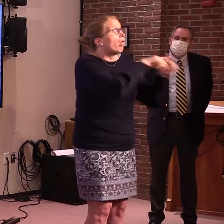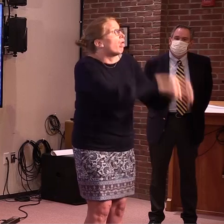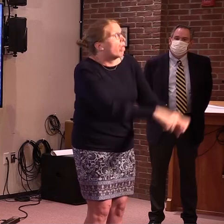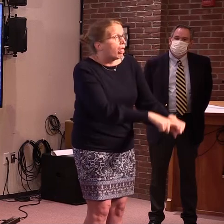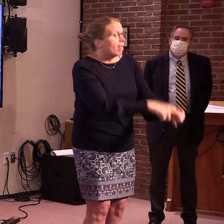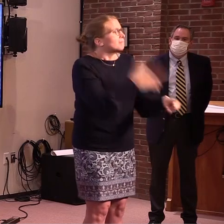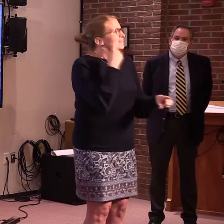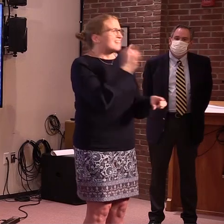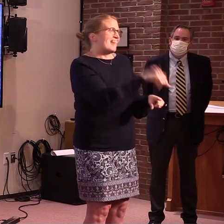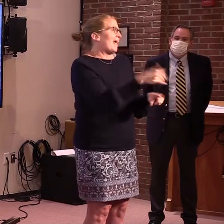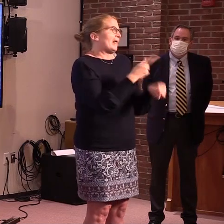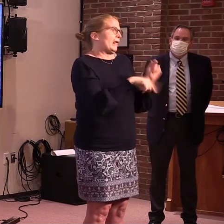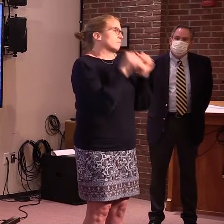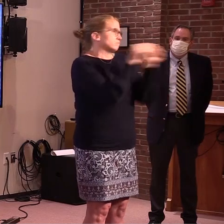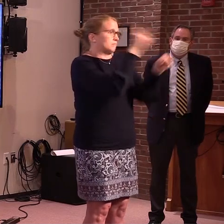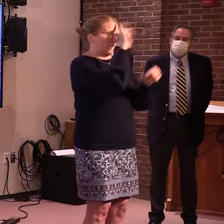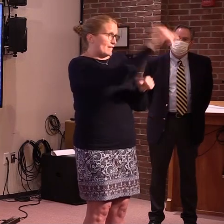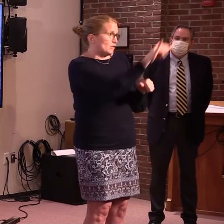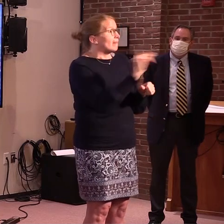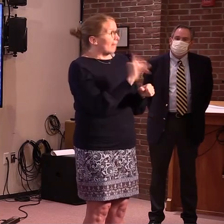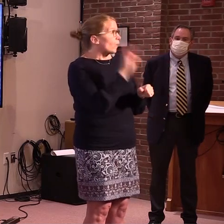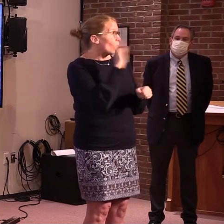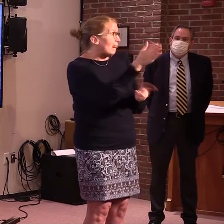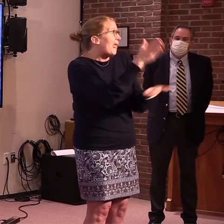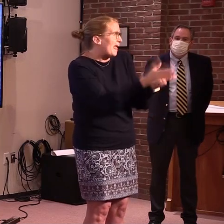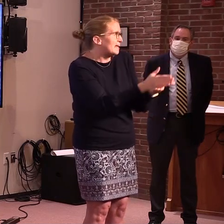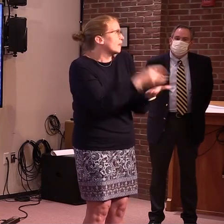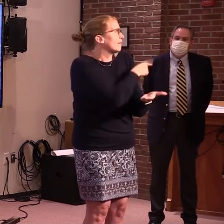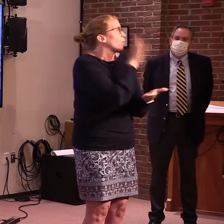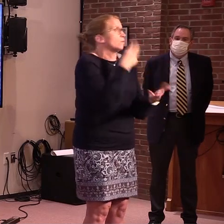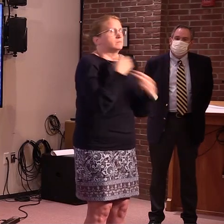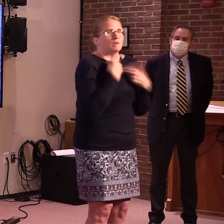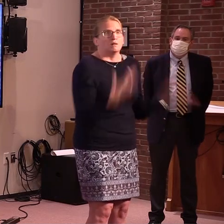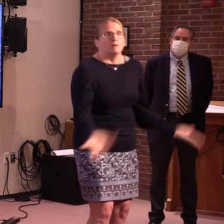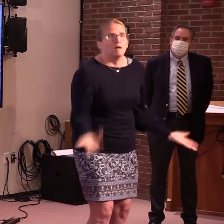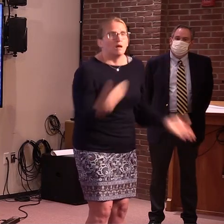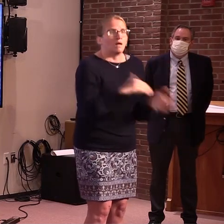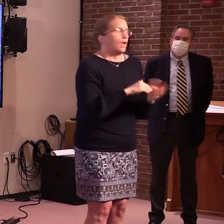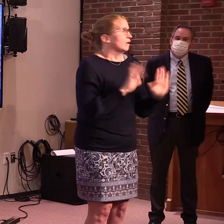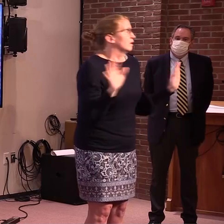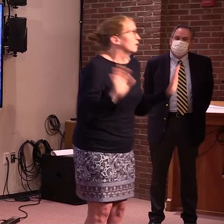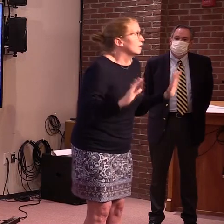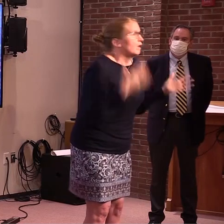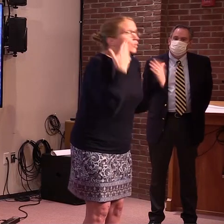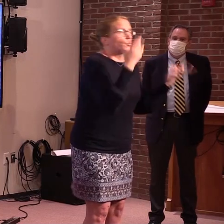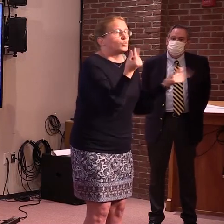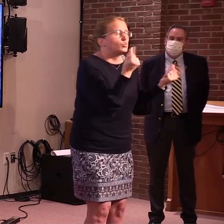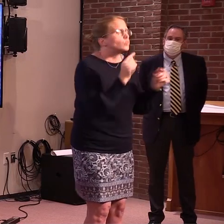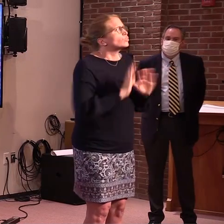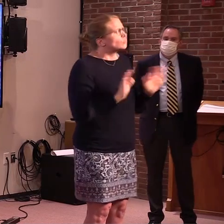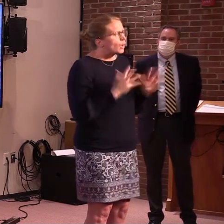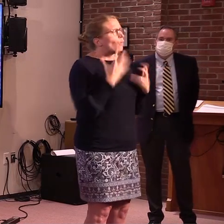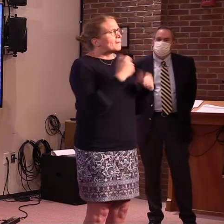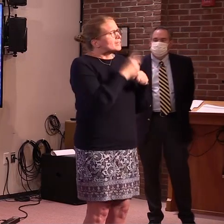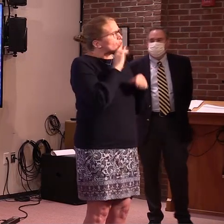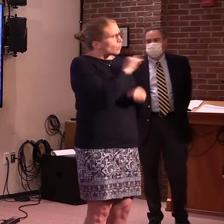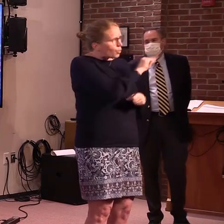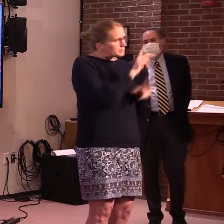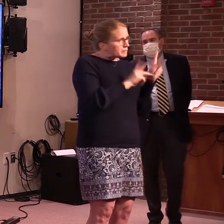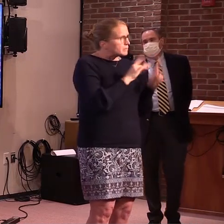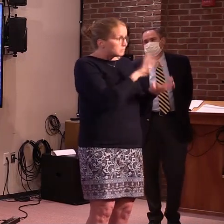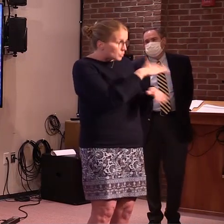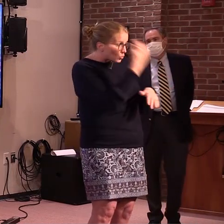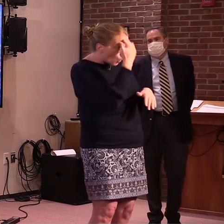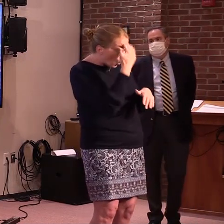farms and businesses to Vermonters in need. It's funded through a federal grant right now at the Abbey Group. The state has been and will continue